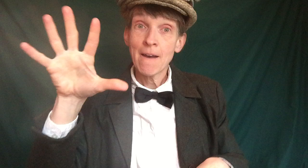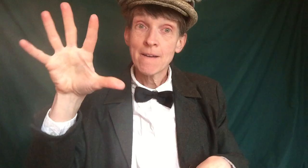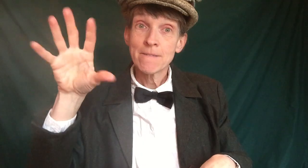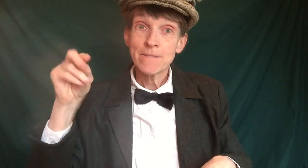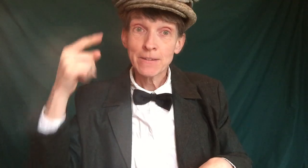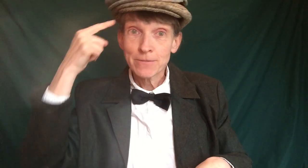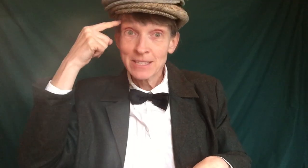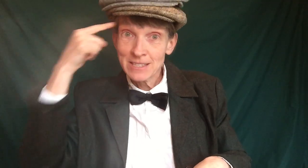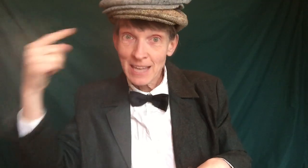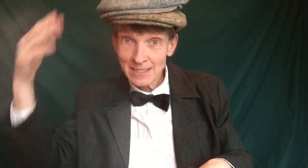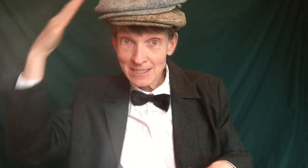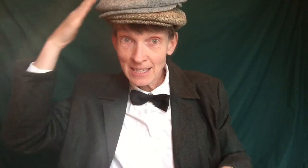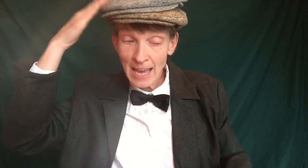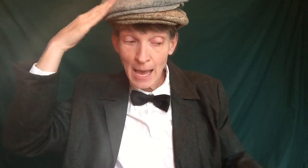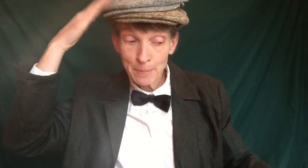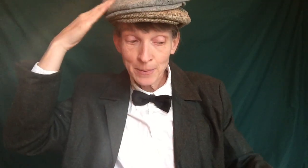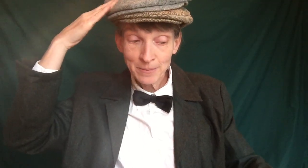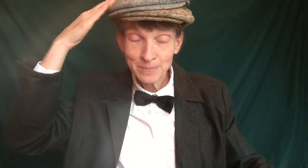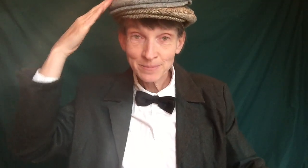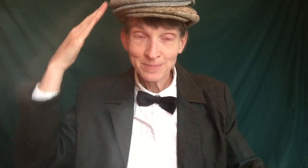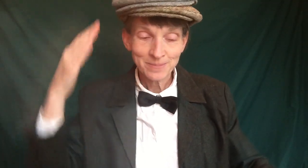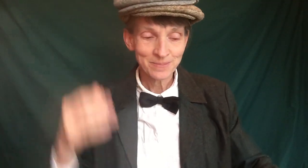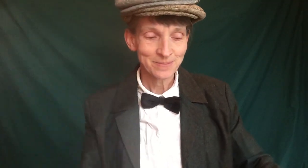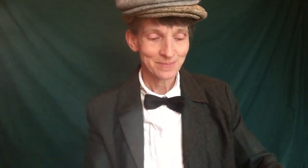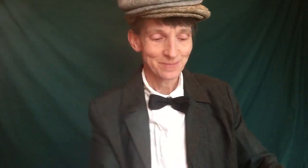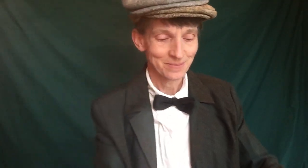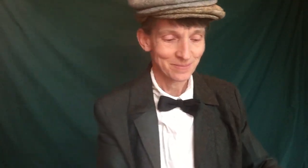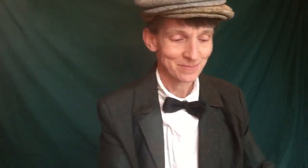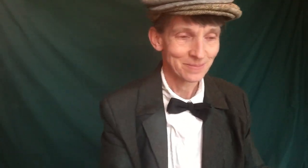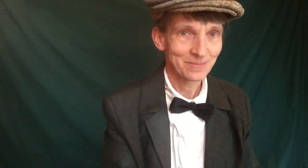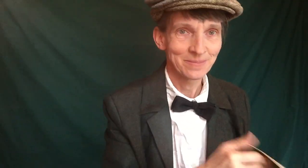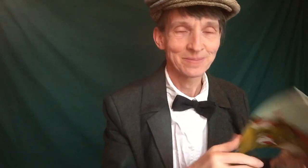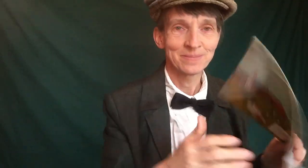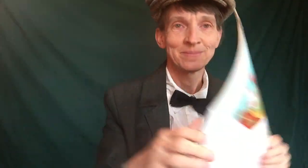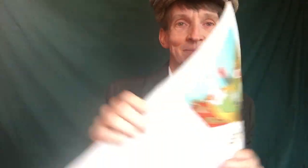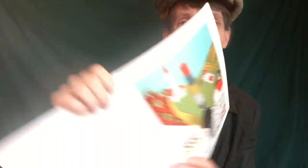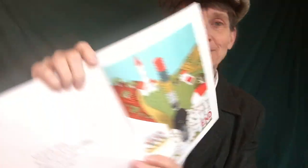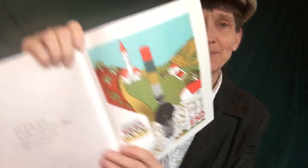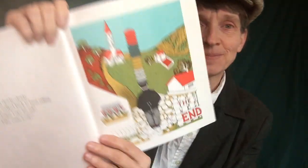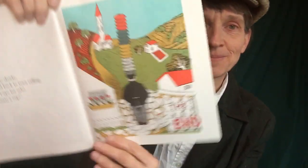50 cents a cap!"